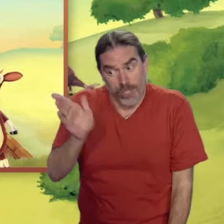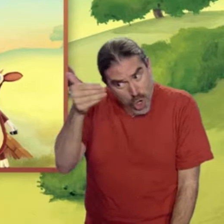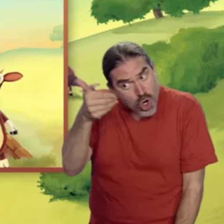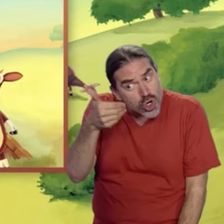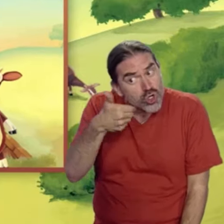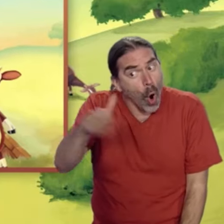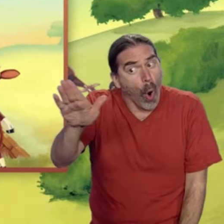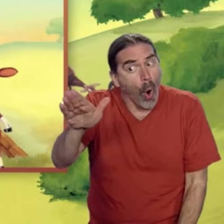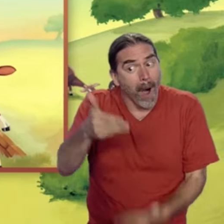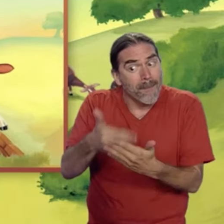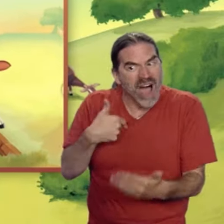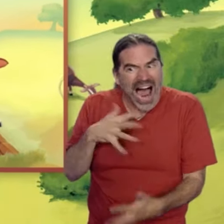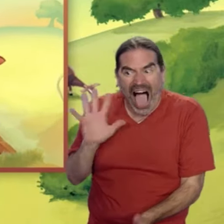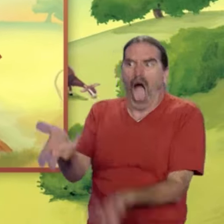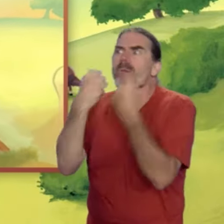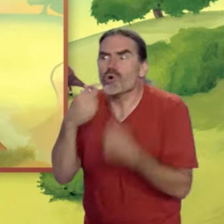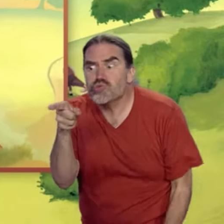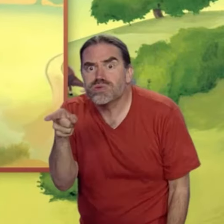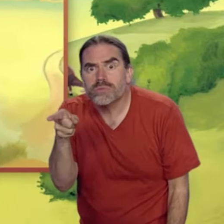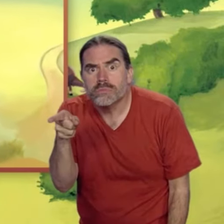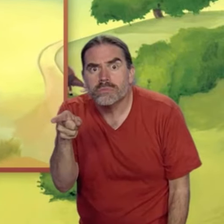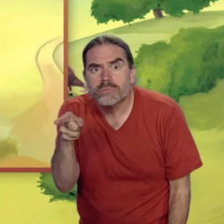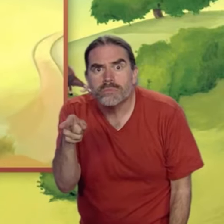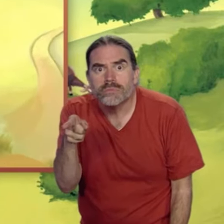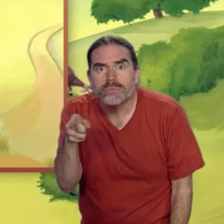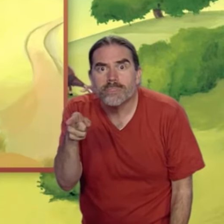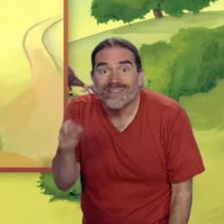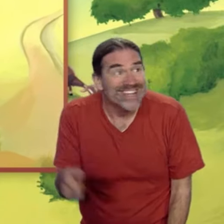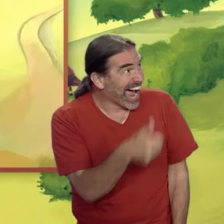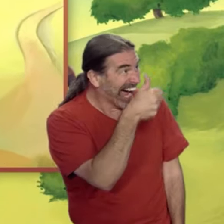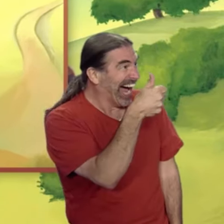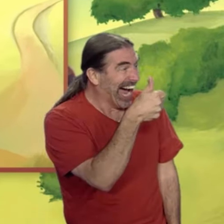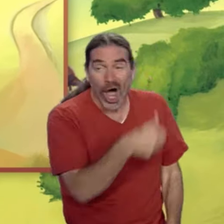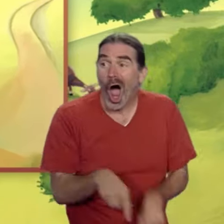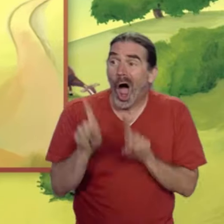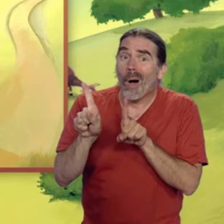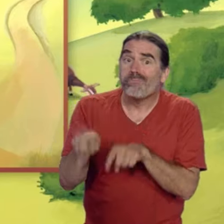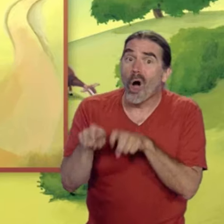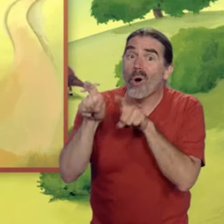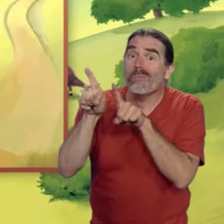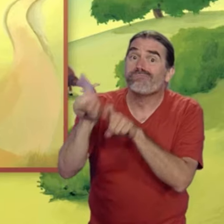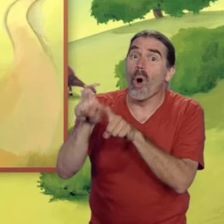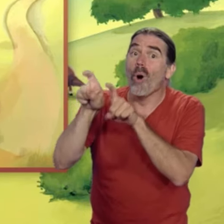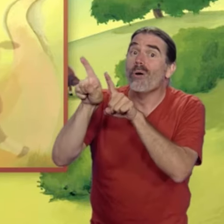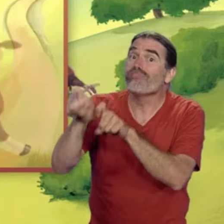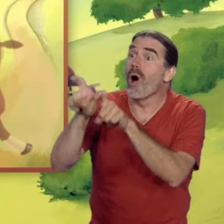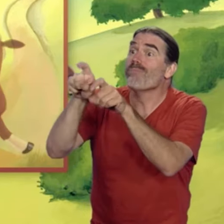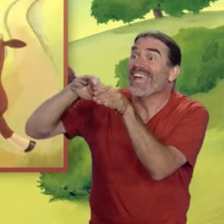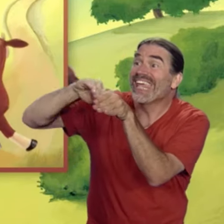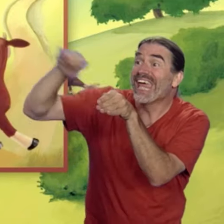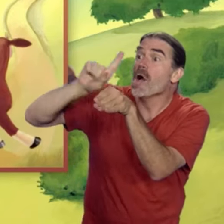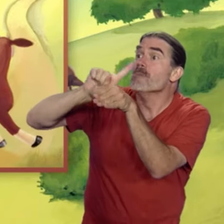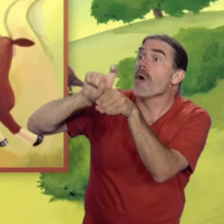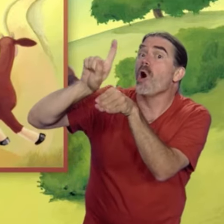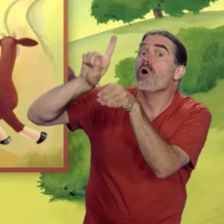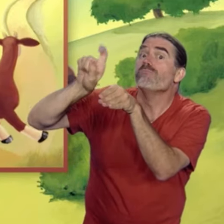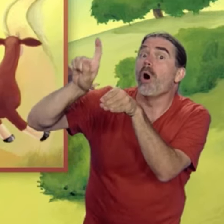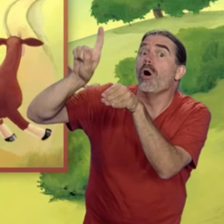he said, maybe I will. Be off with you before I change my mind. And the second billy goat